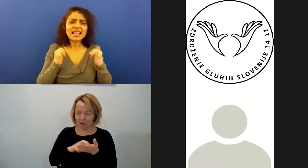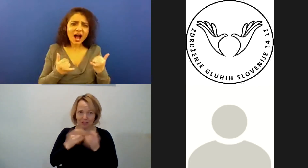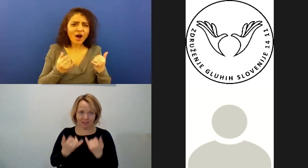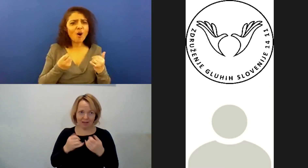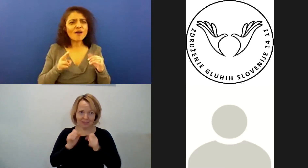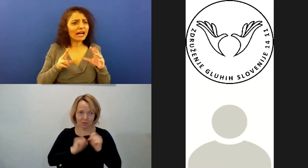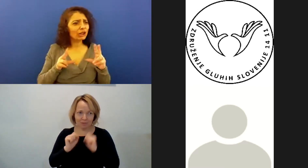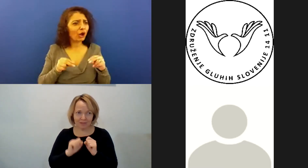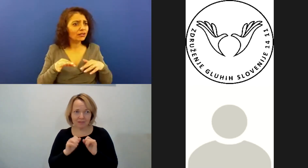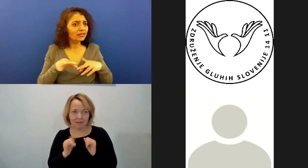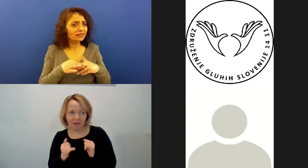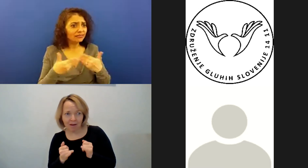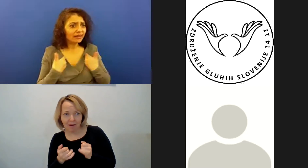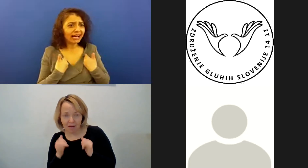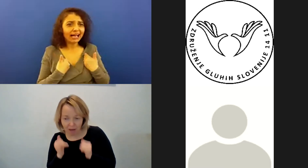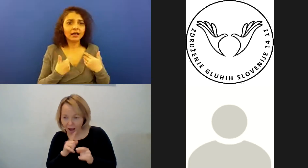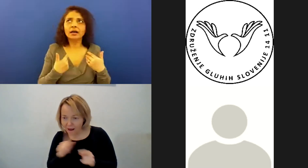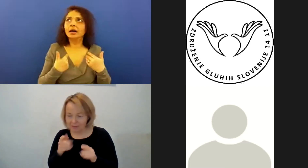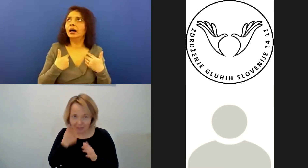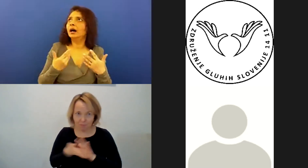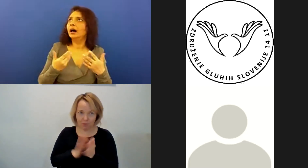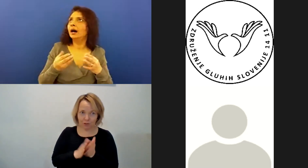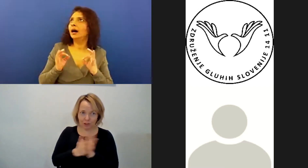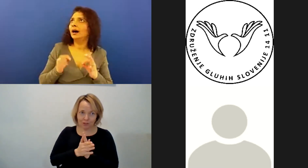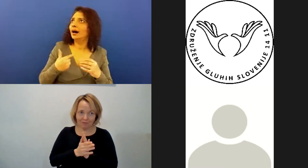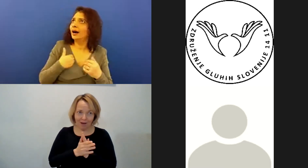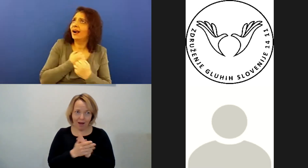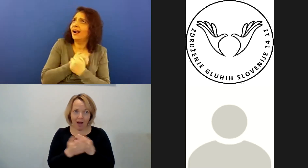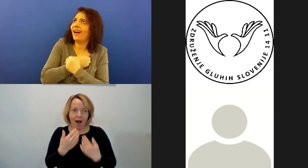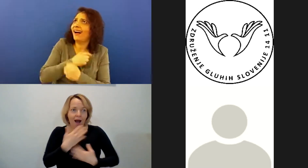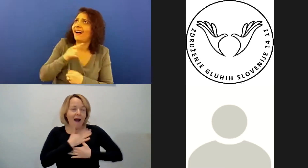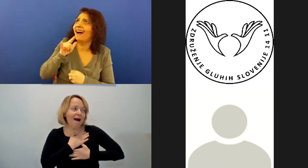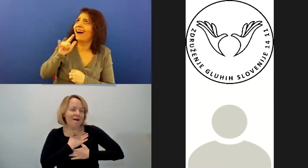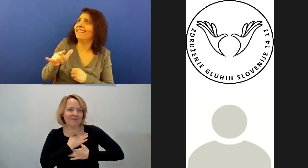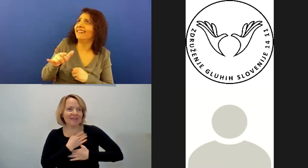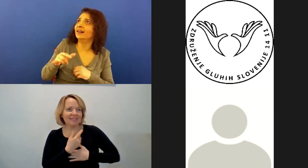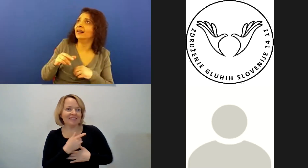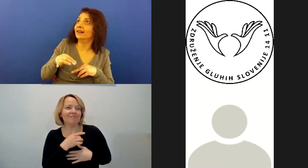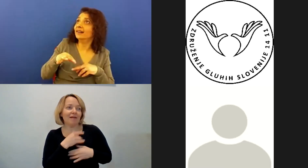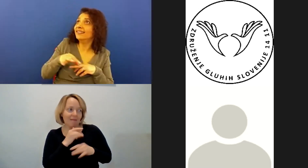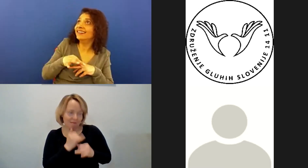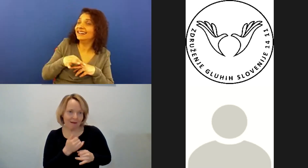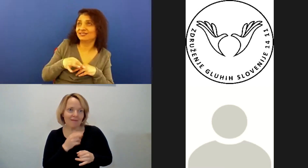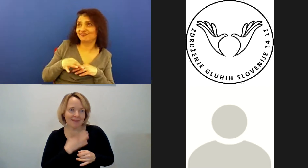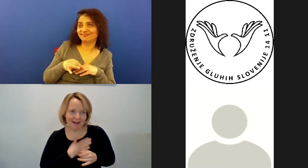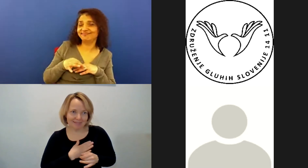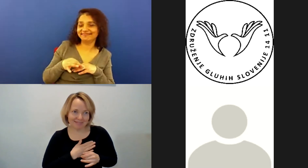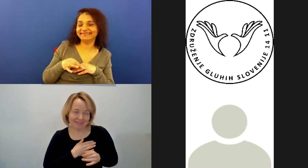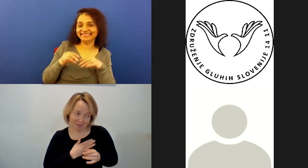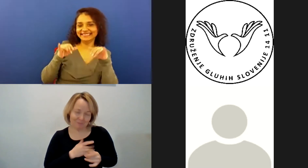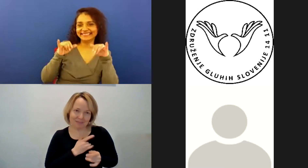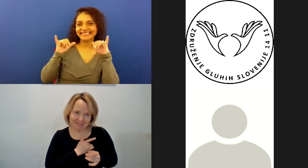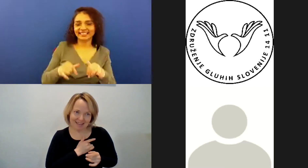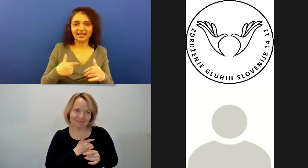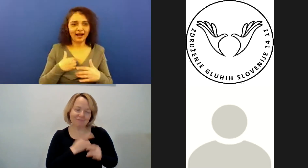And the man said, told me, do you want to marry me? Yes or no? Because we know each other for 3 years. I think we're